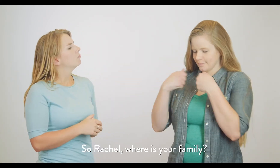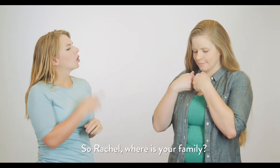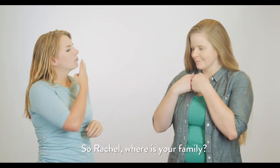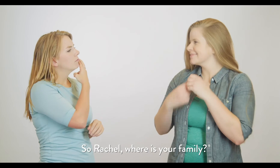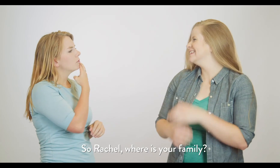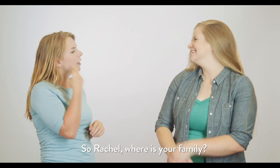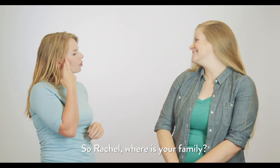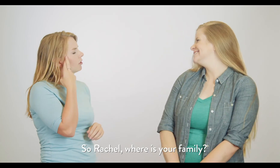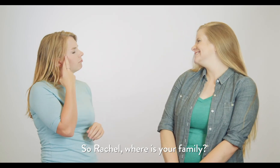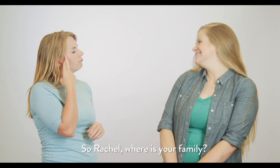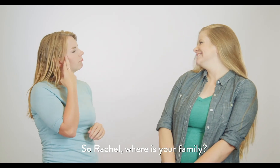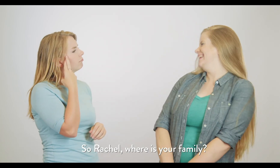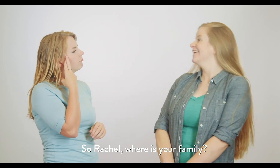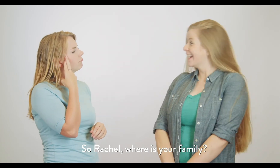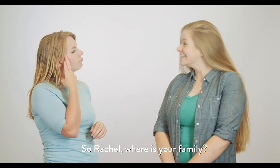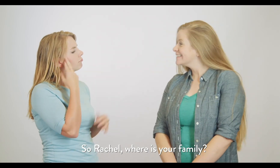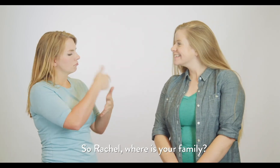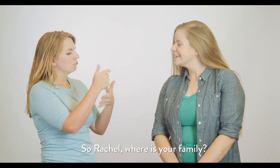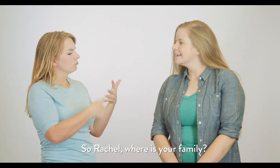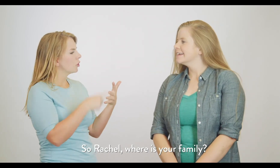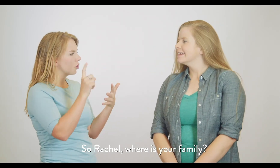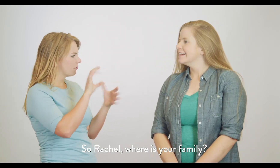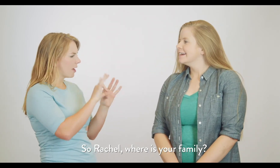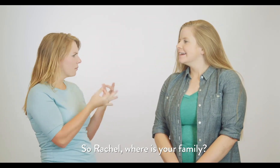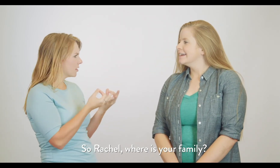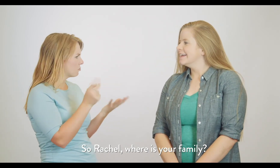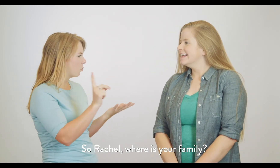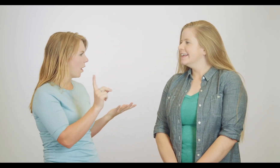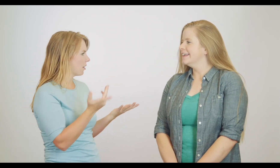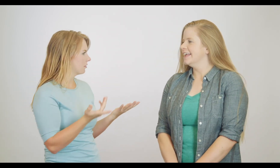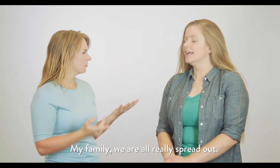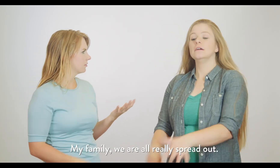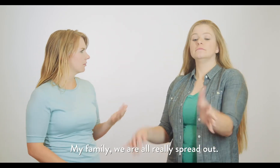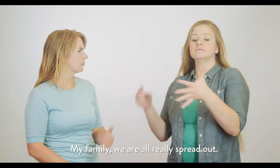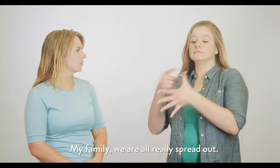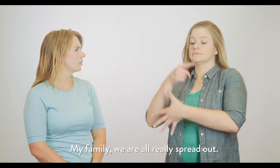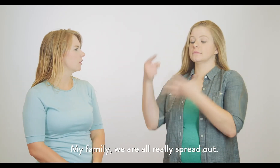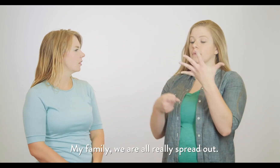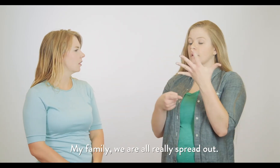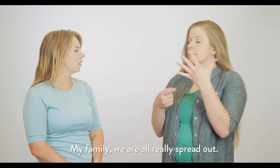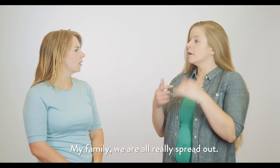So, Rachel, your family's where?